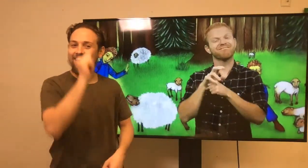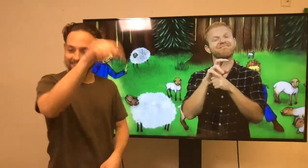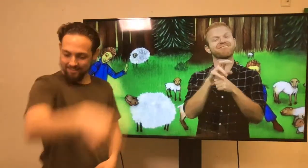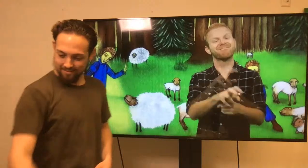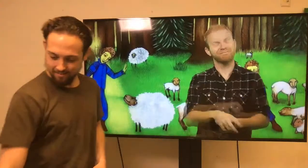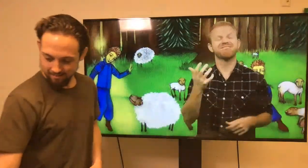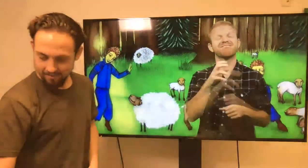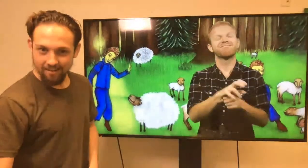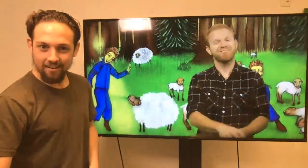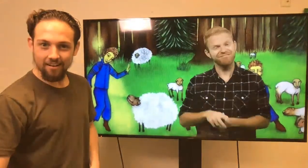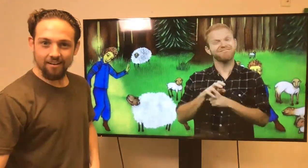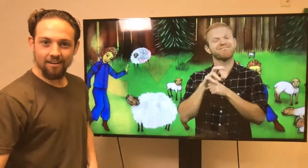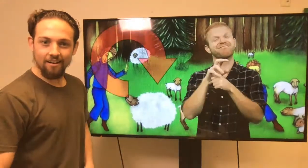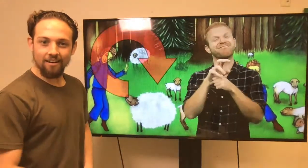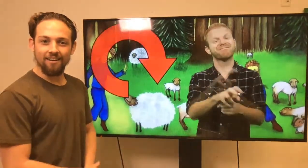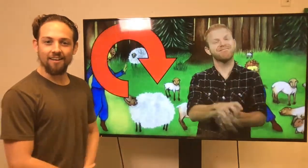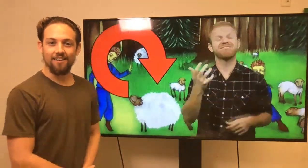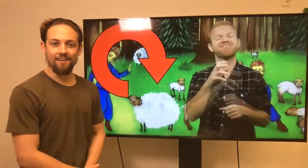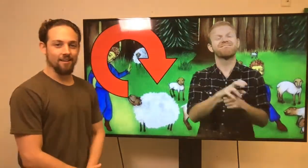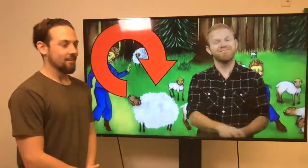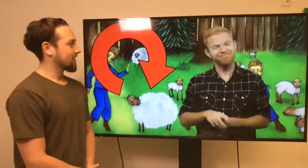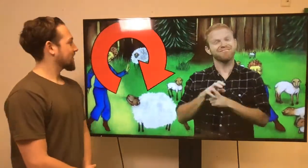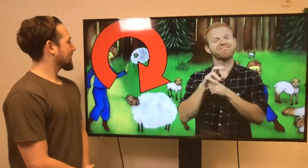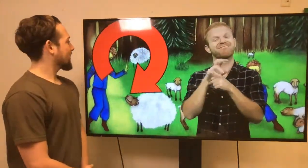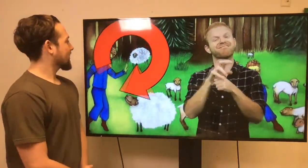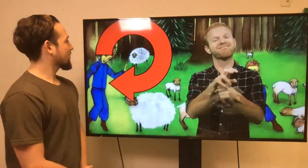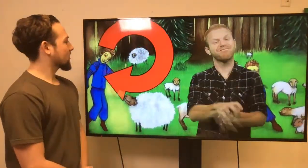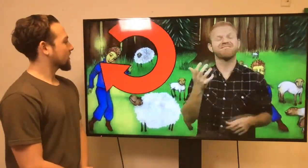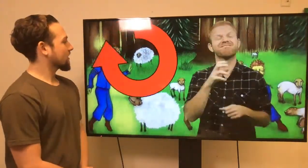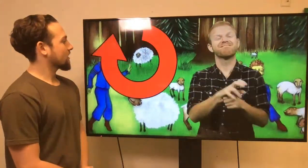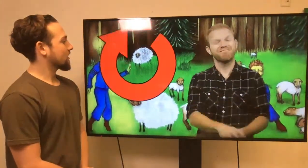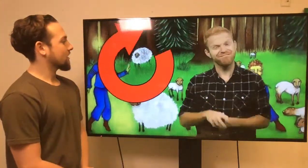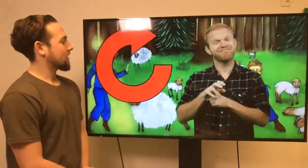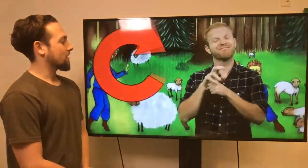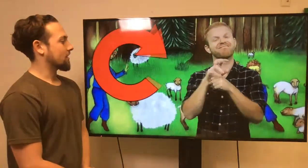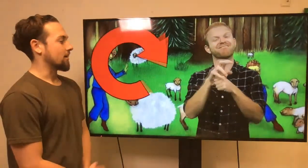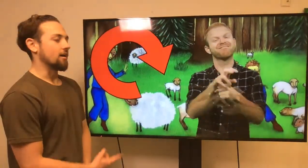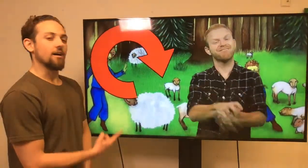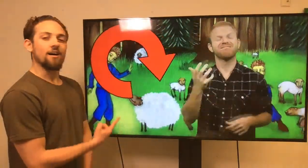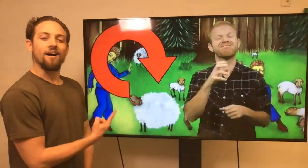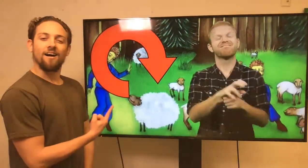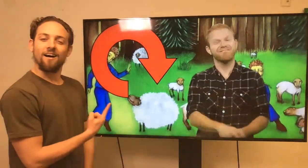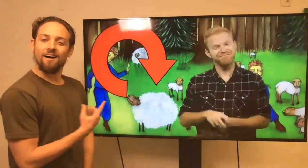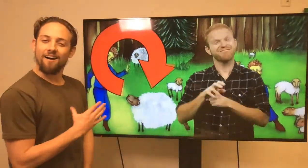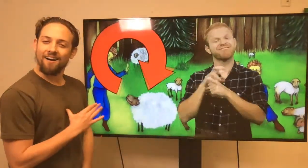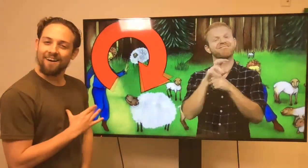You're right, it's going in a circle.